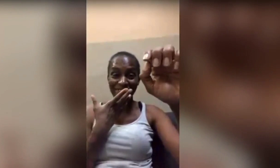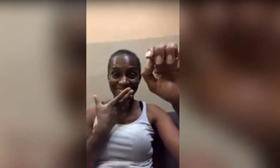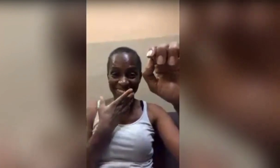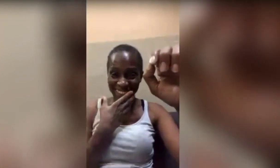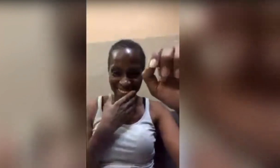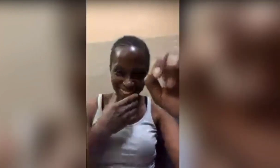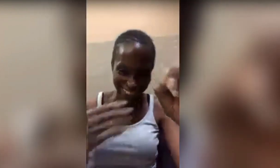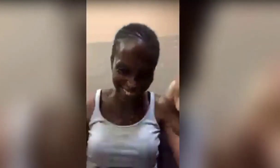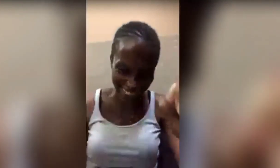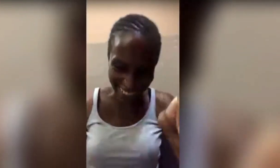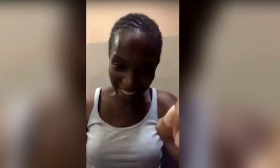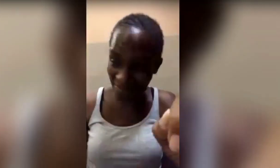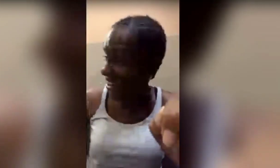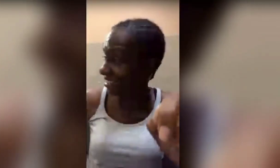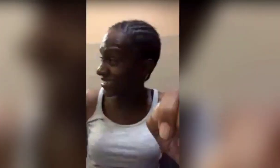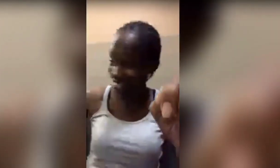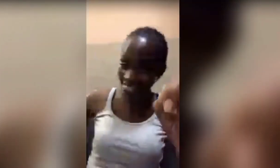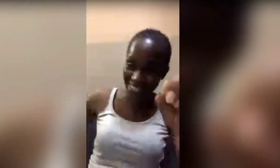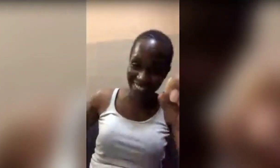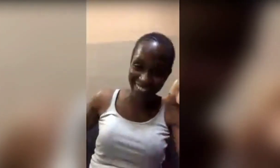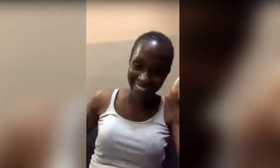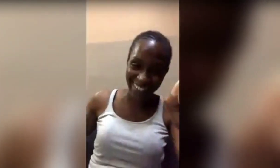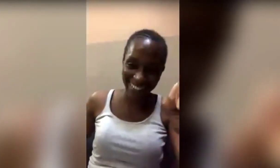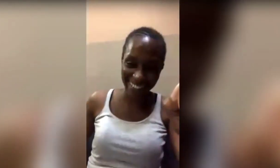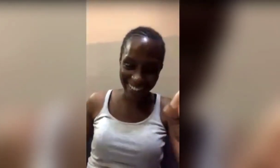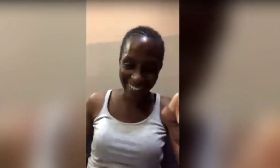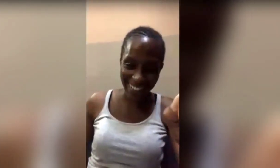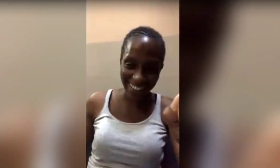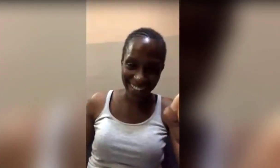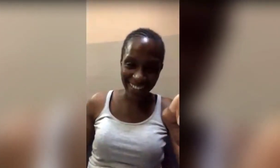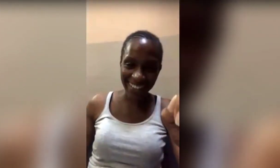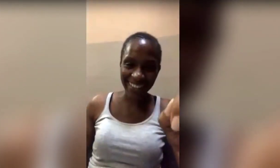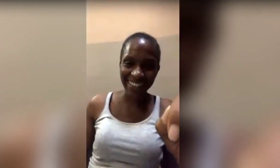Yeah, you did F as E before, just now.